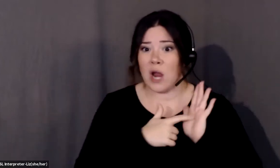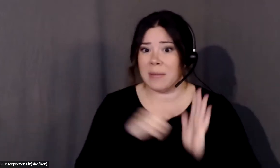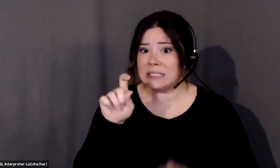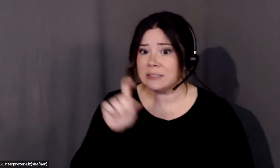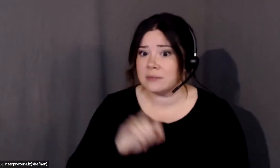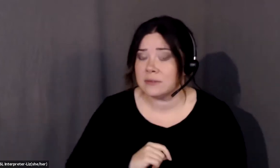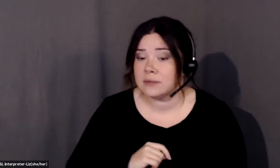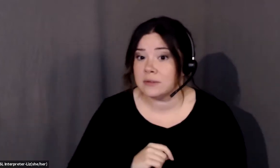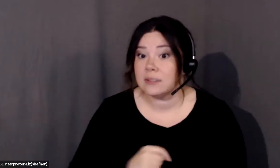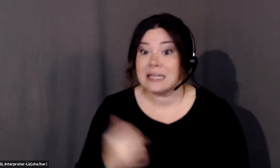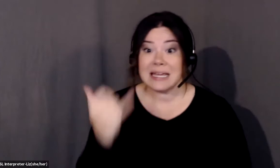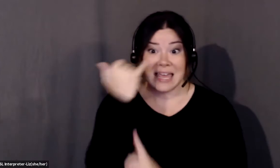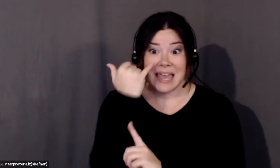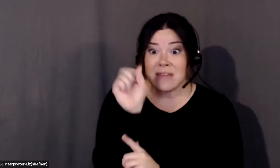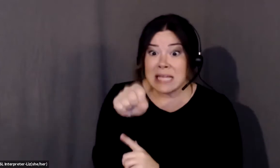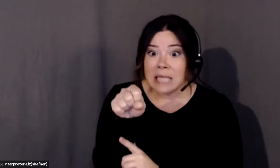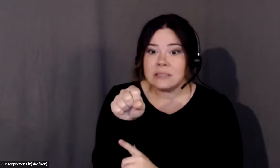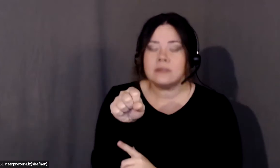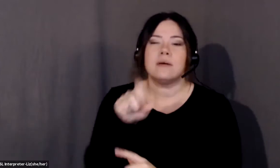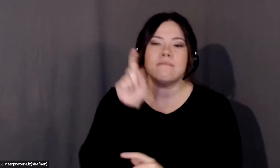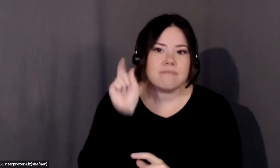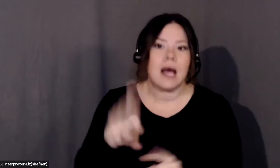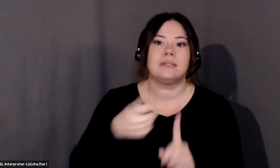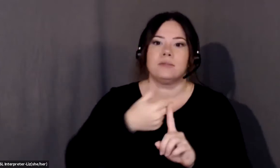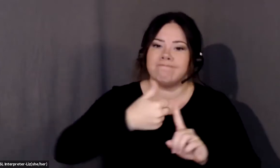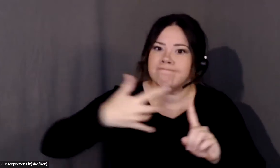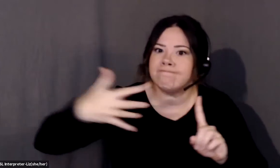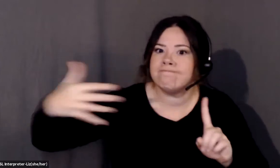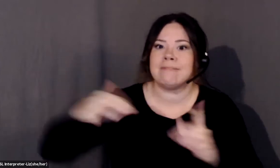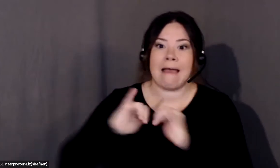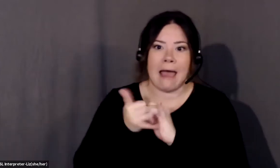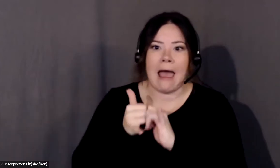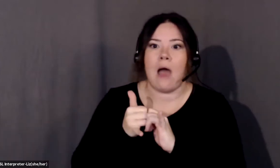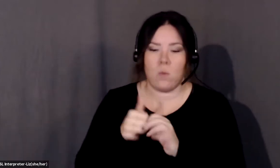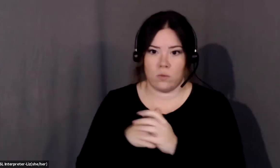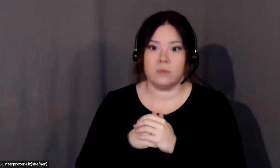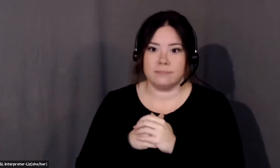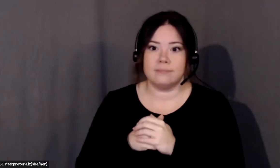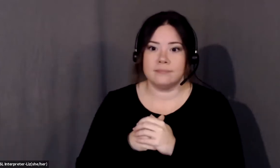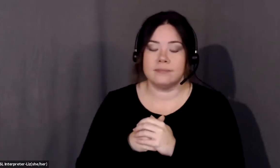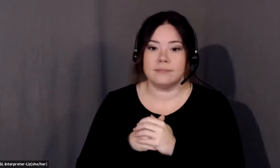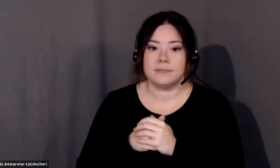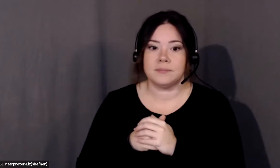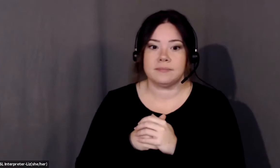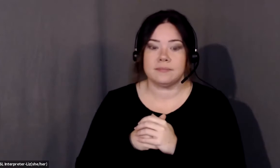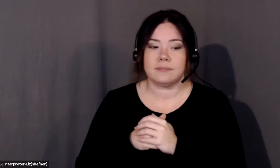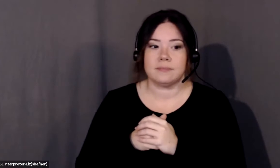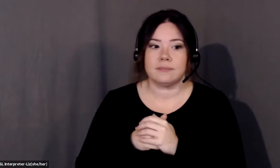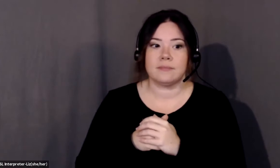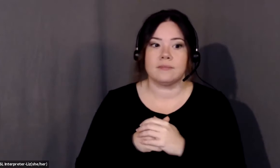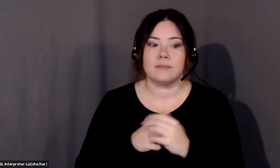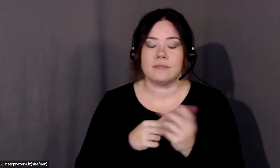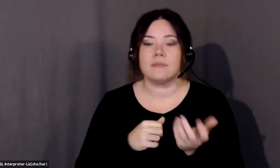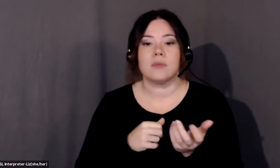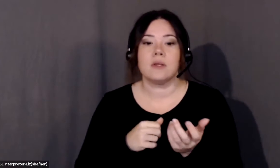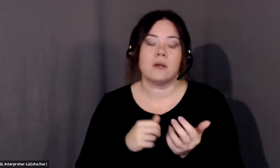If so, be very detailed in how this is the case. You know, in giving my